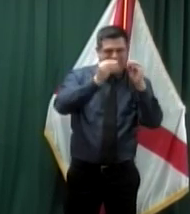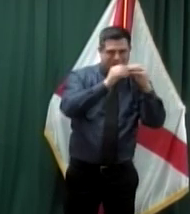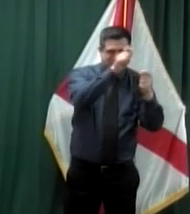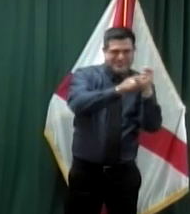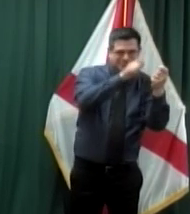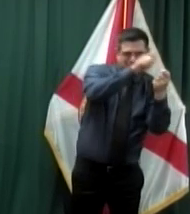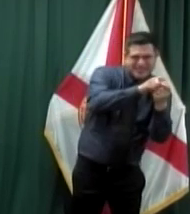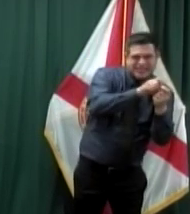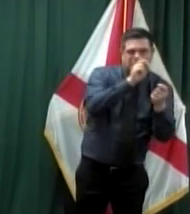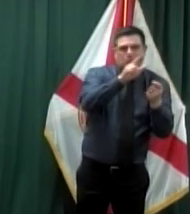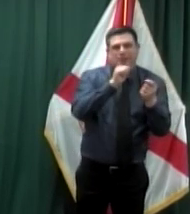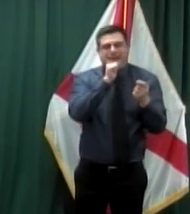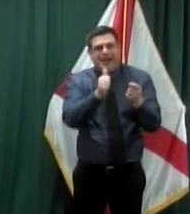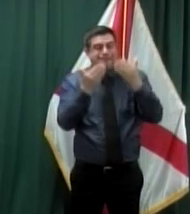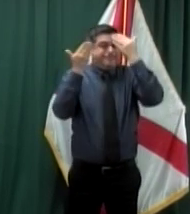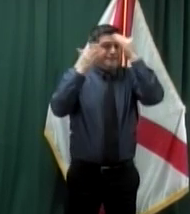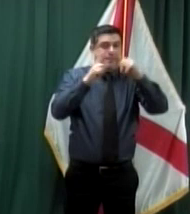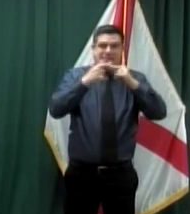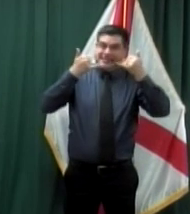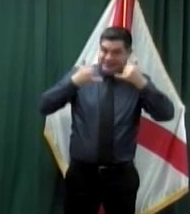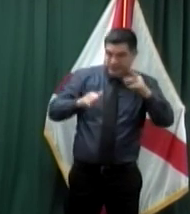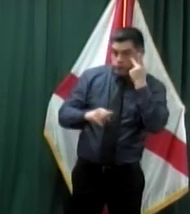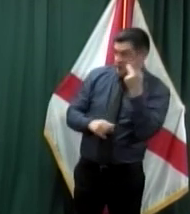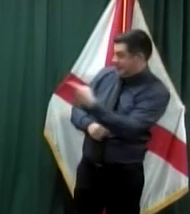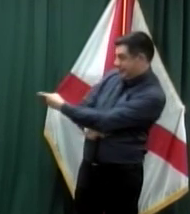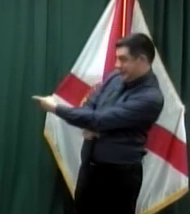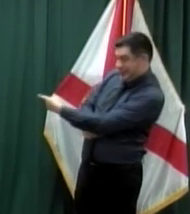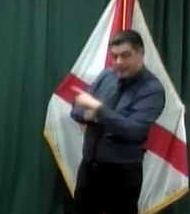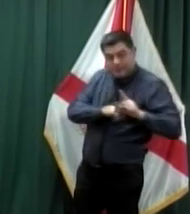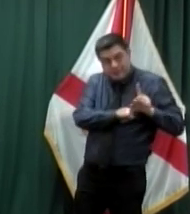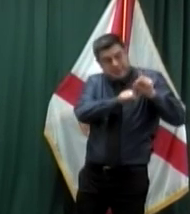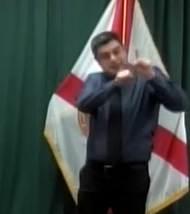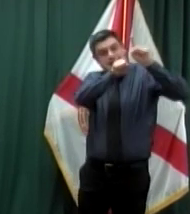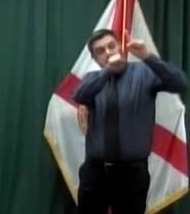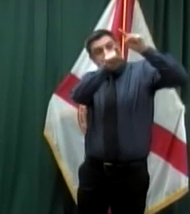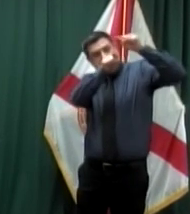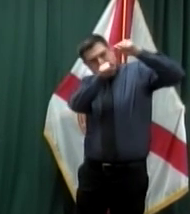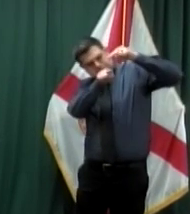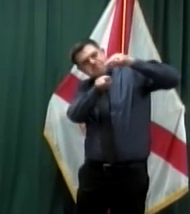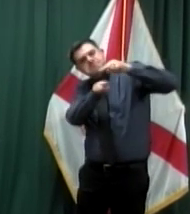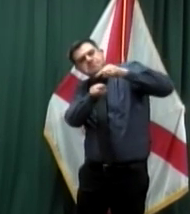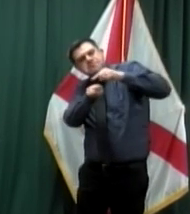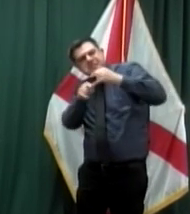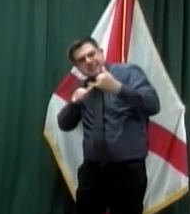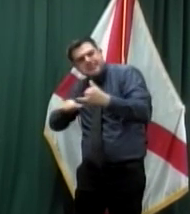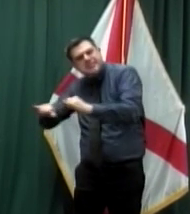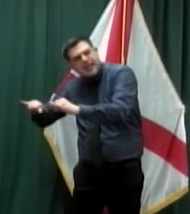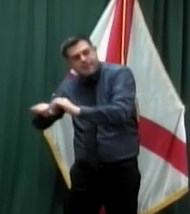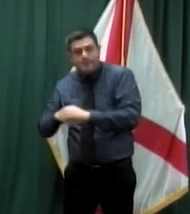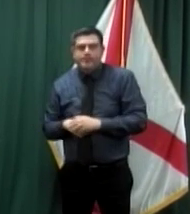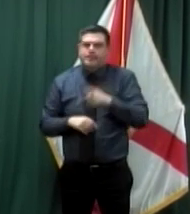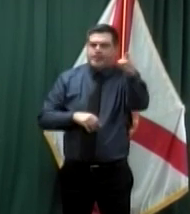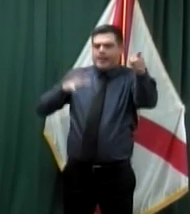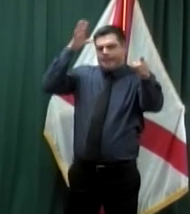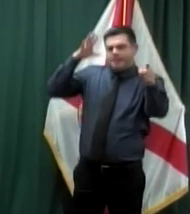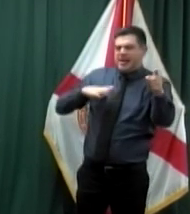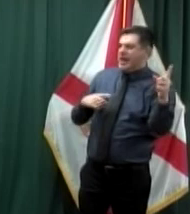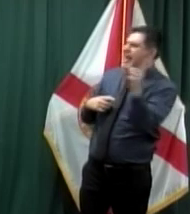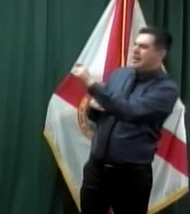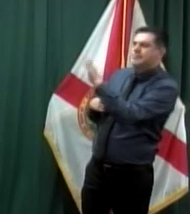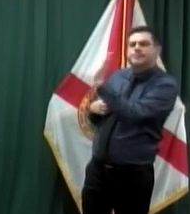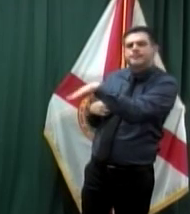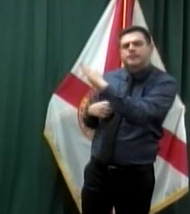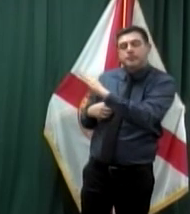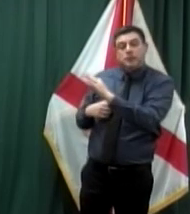we're seeing here. And what do you tell people who maybe got one of these tests to want to go back out and get